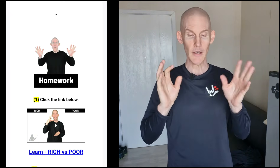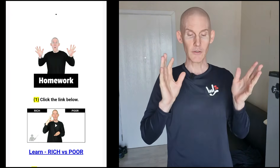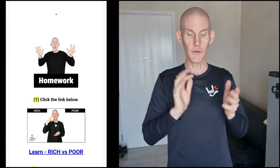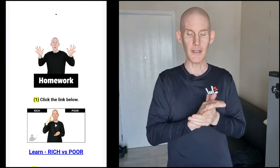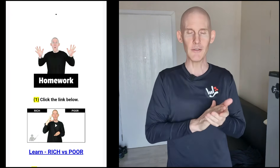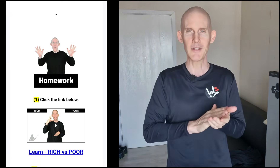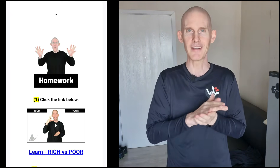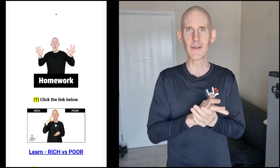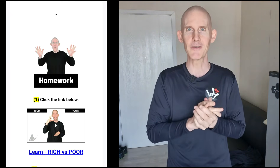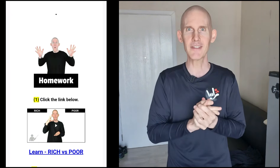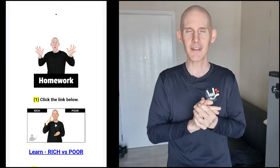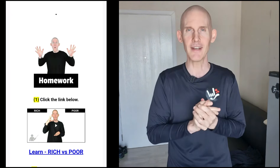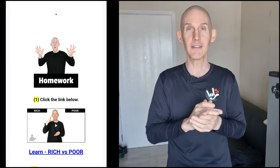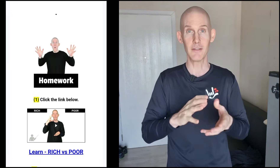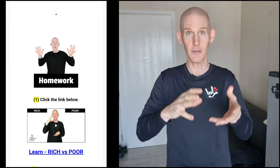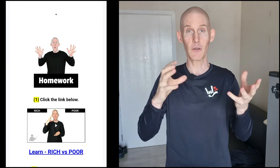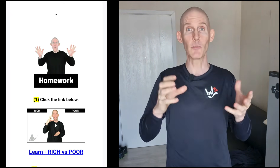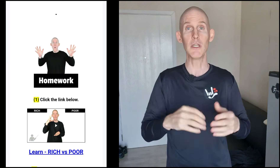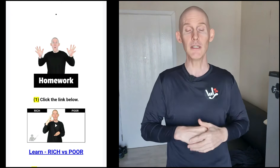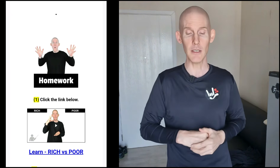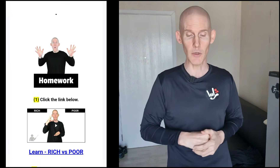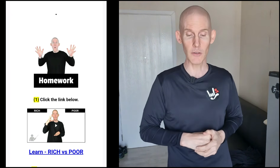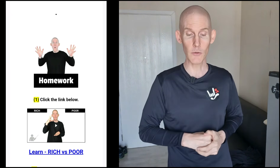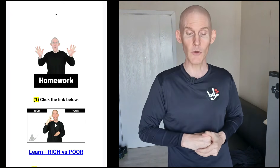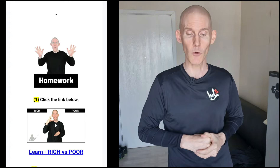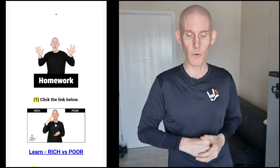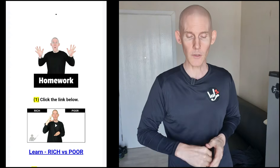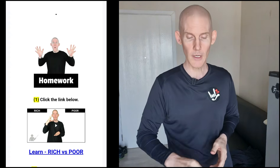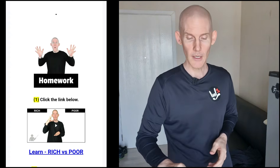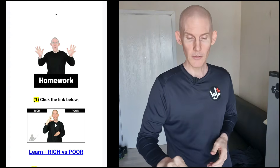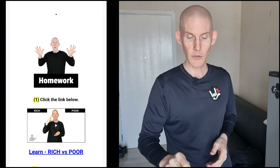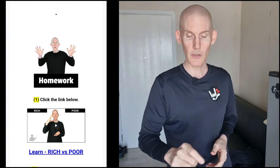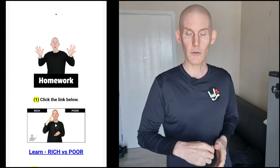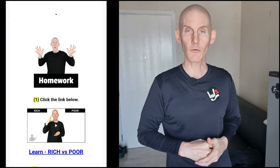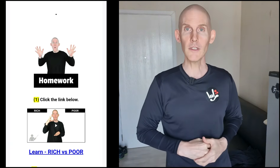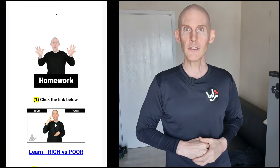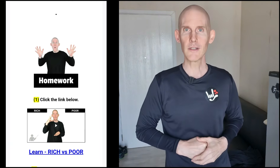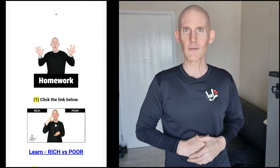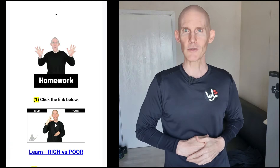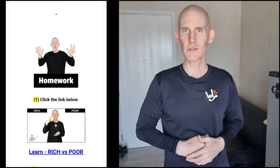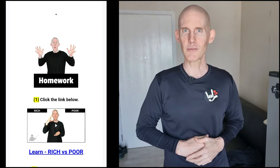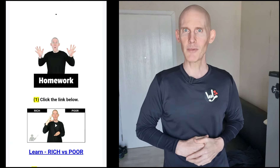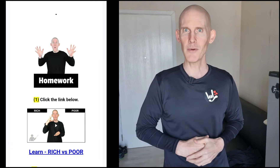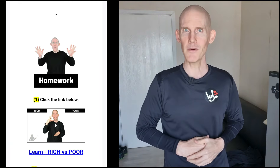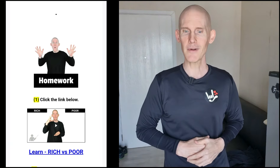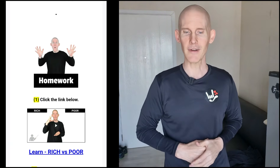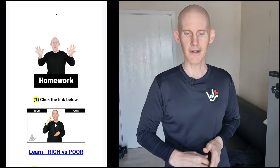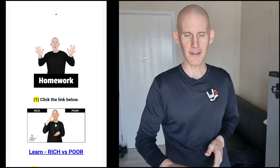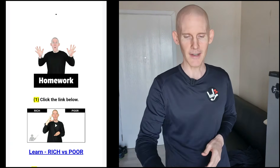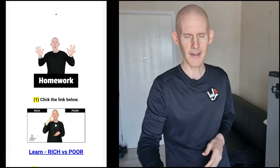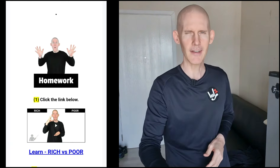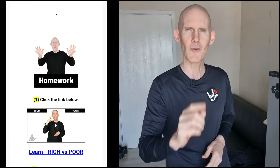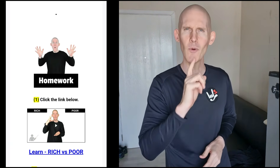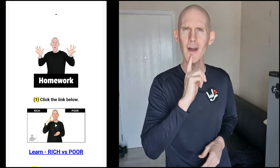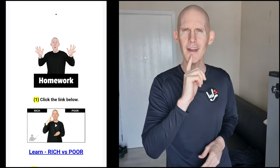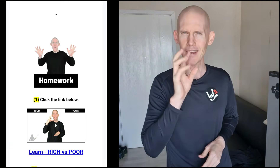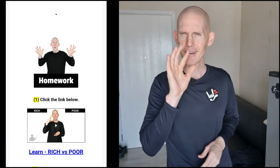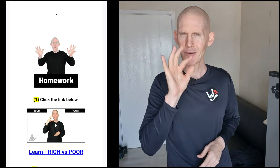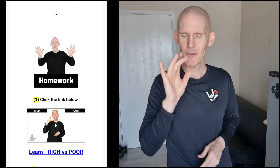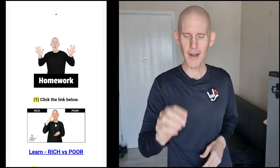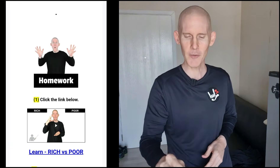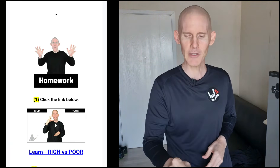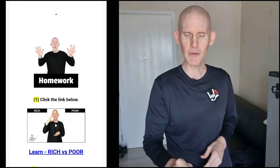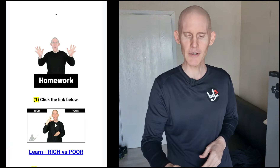preview so that you can learn the signs and complete the email and do the homework. So you're going to learn rich versus poor. Now